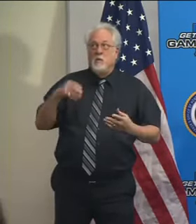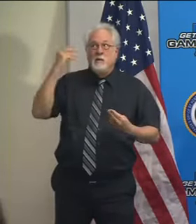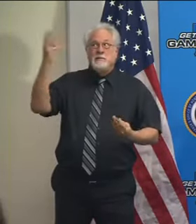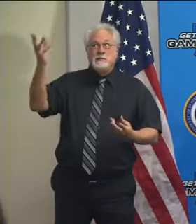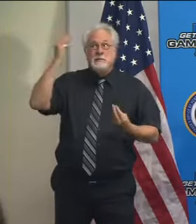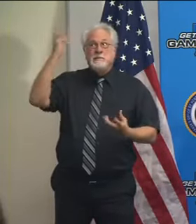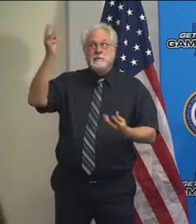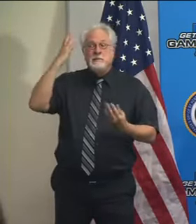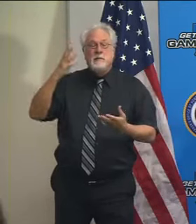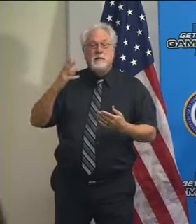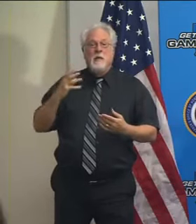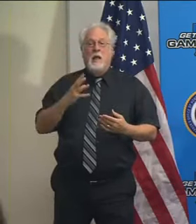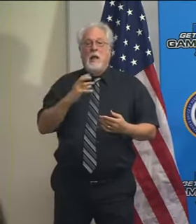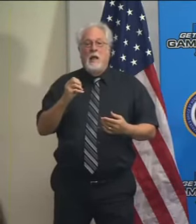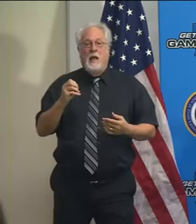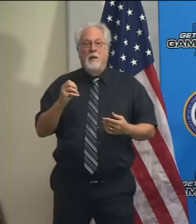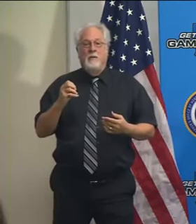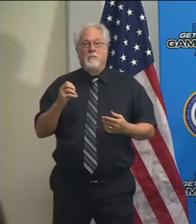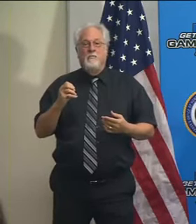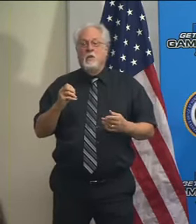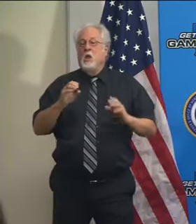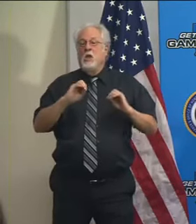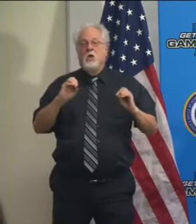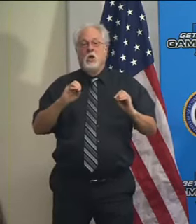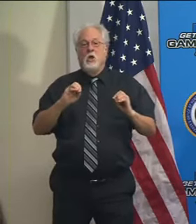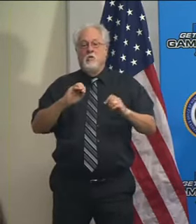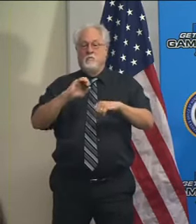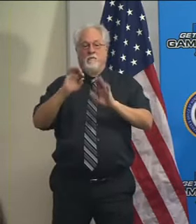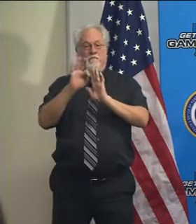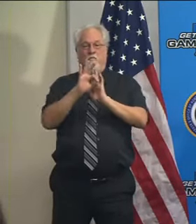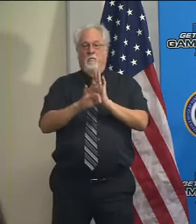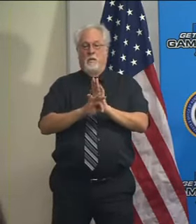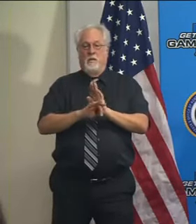information. And look, there's no fixed formula